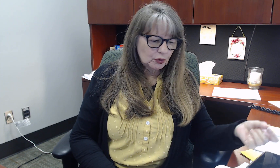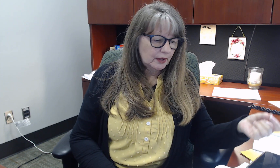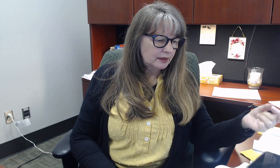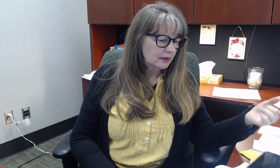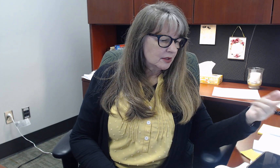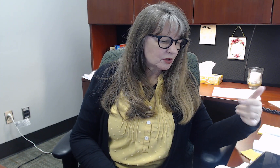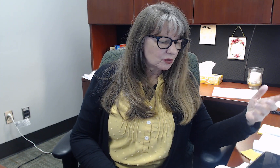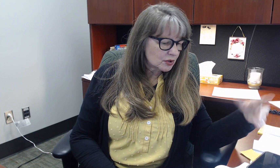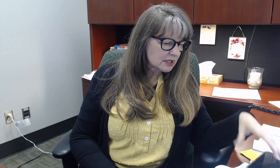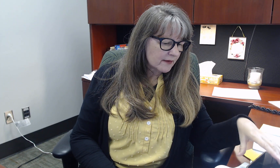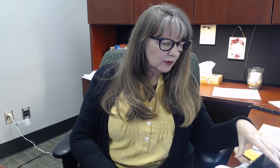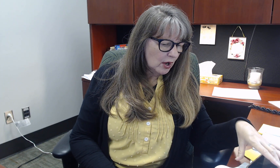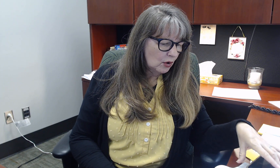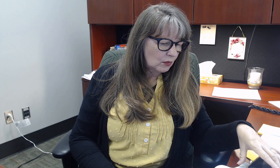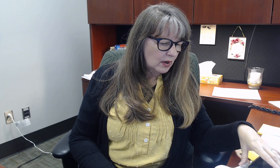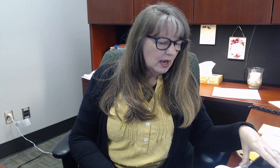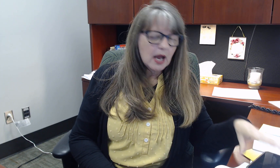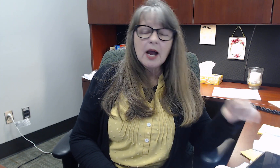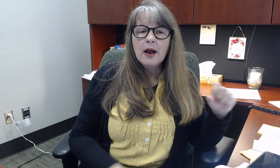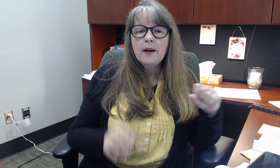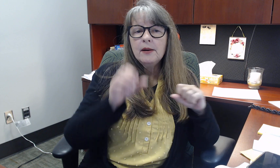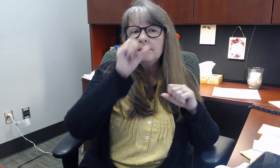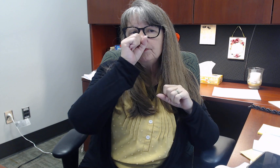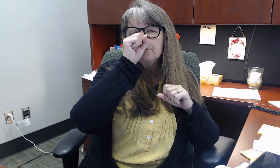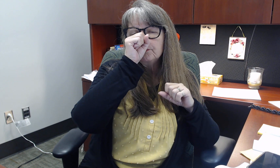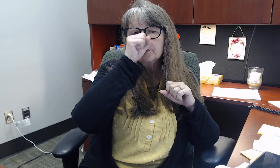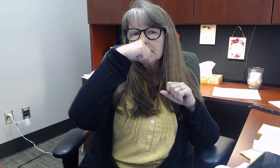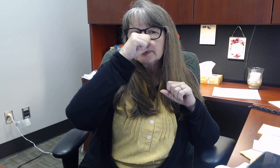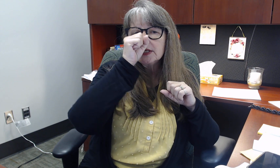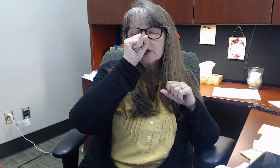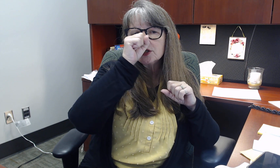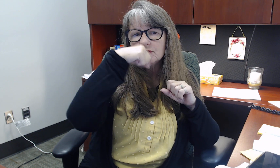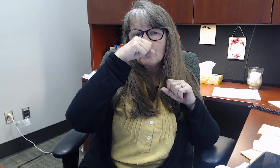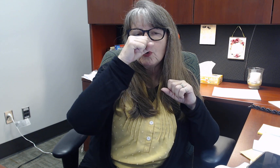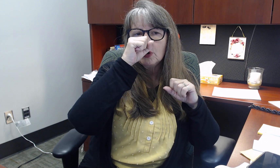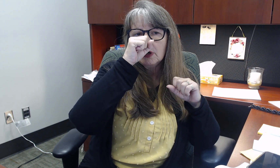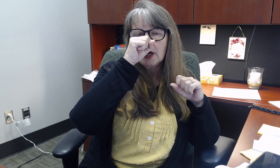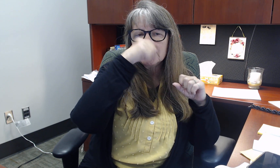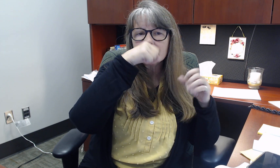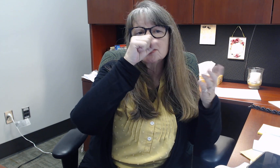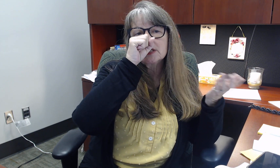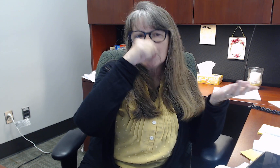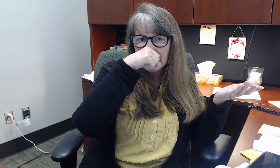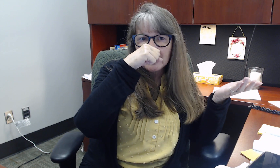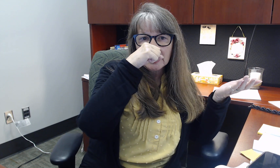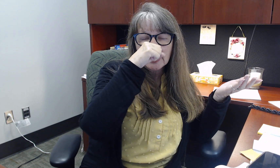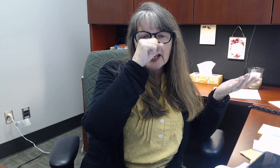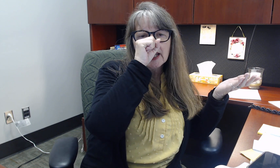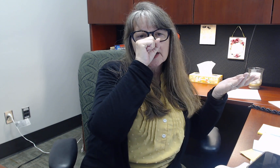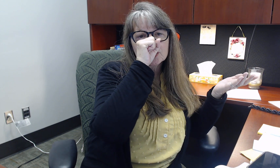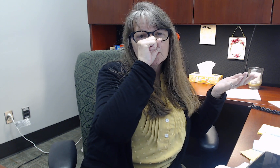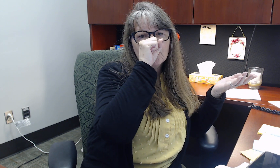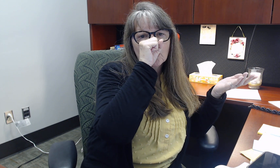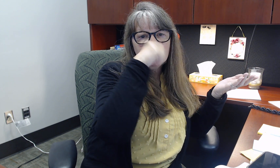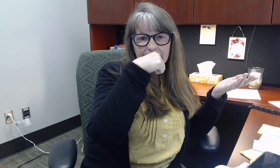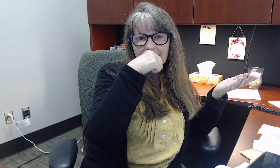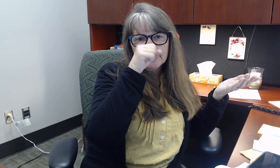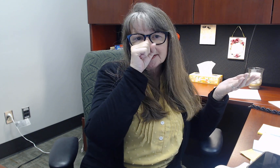it. So you just never know. This is slang. It's for BS,